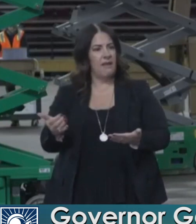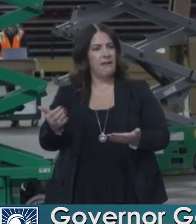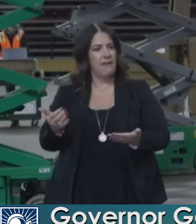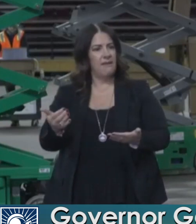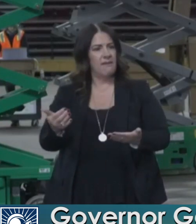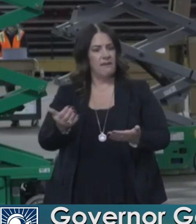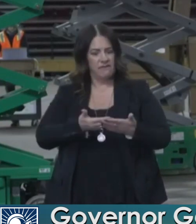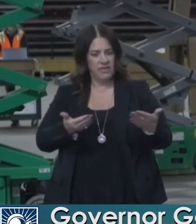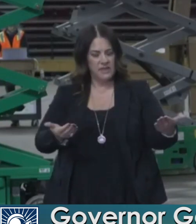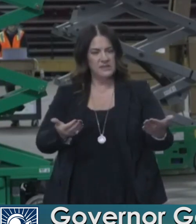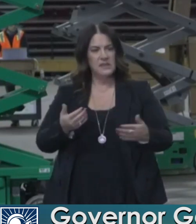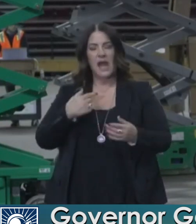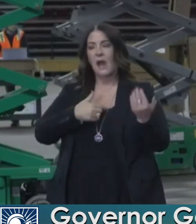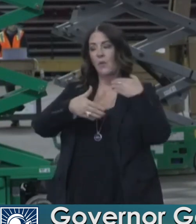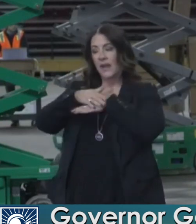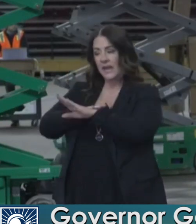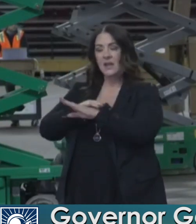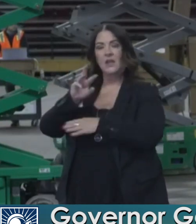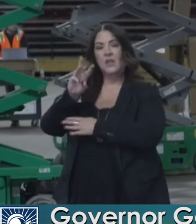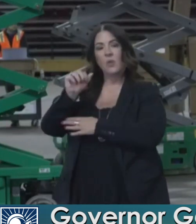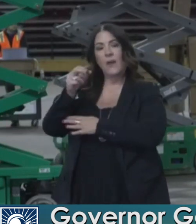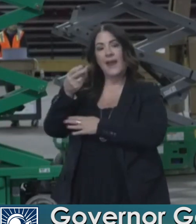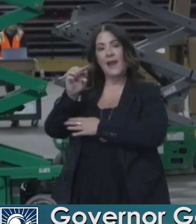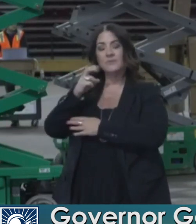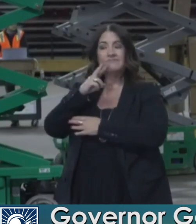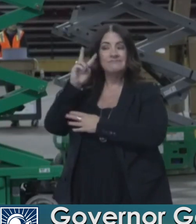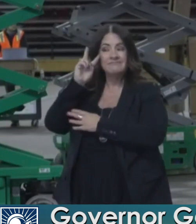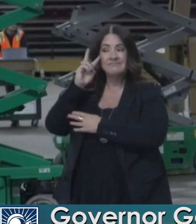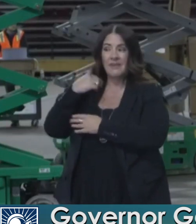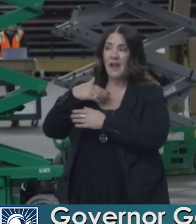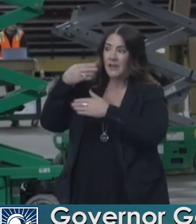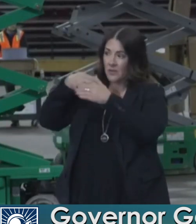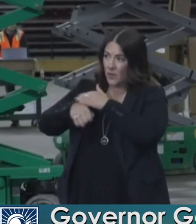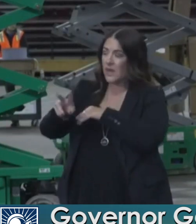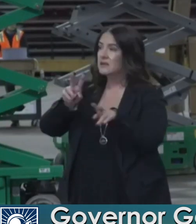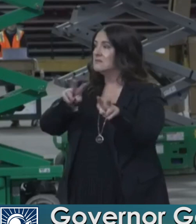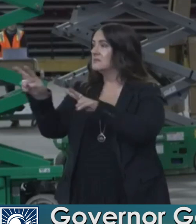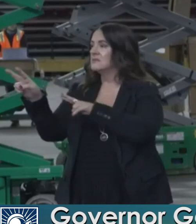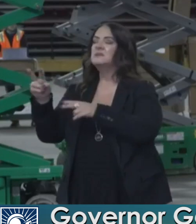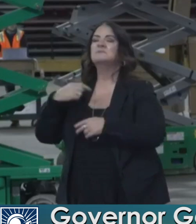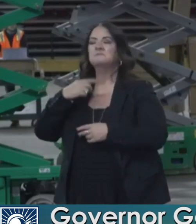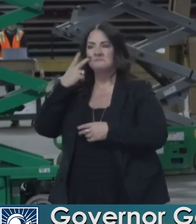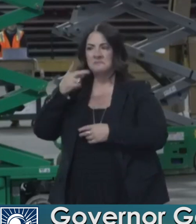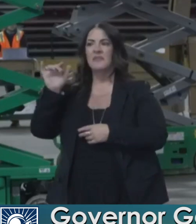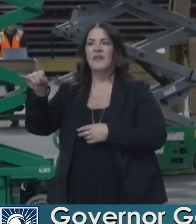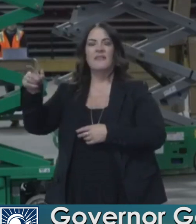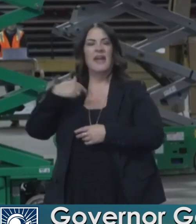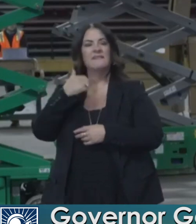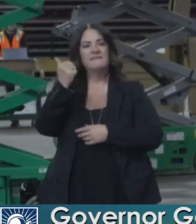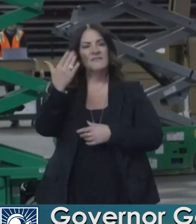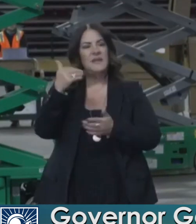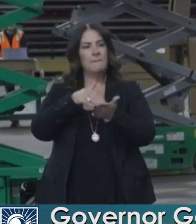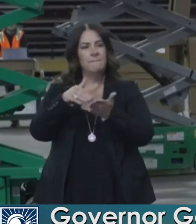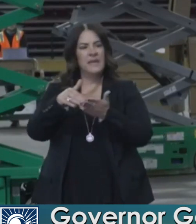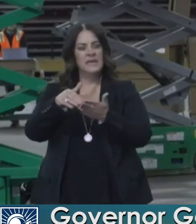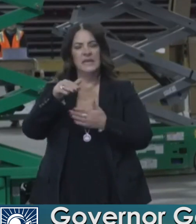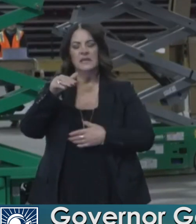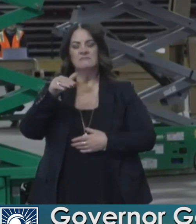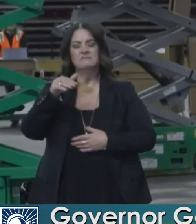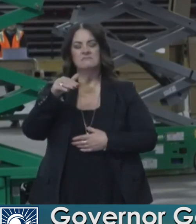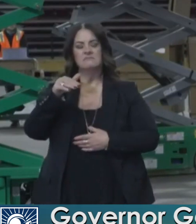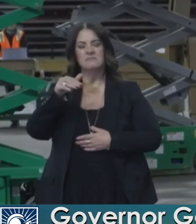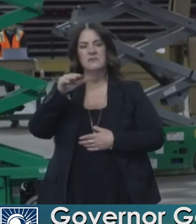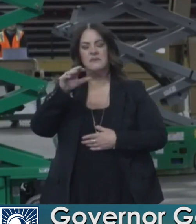warehouse 2 days ago where we had, just in that one warehouse, distributed 15 million N95